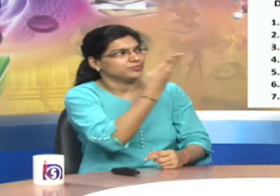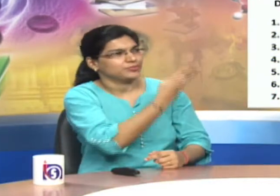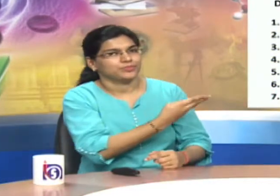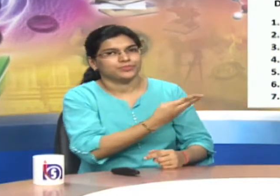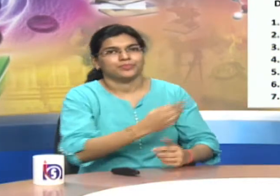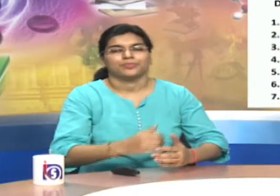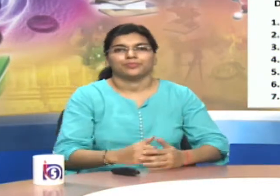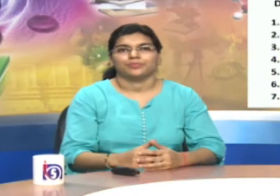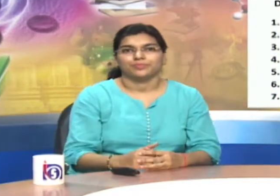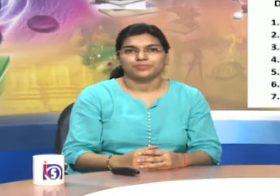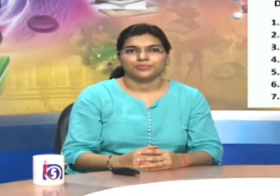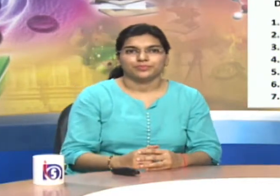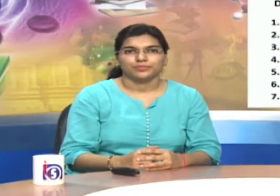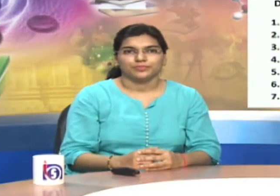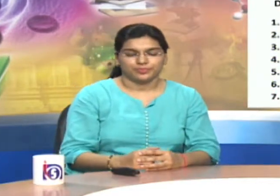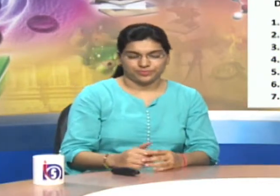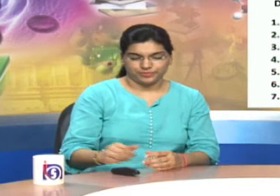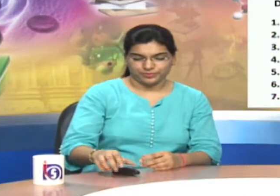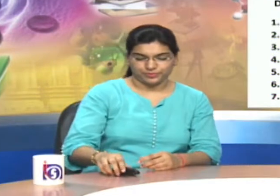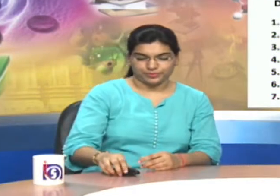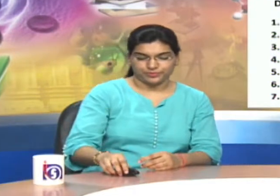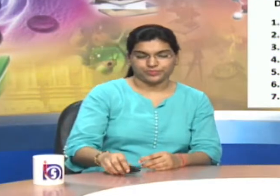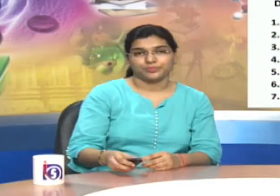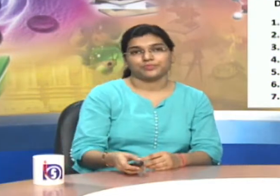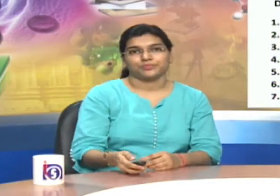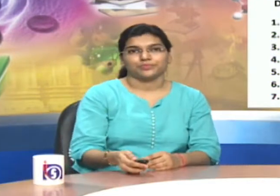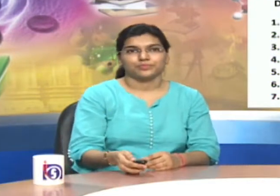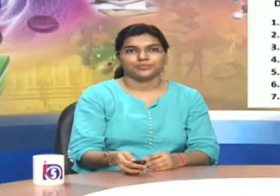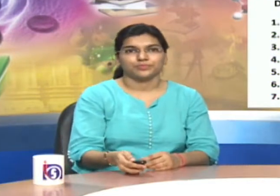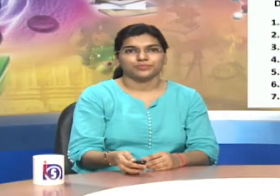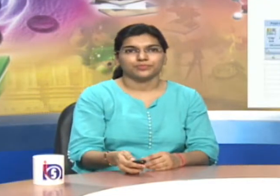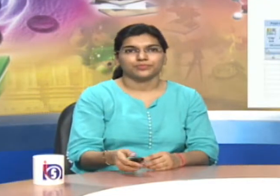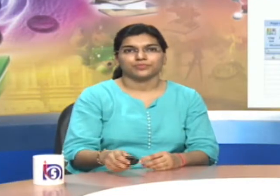In picture when you see, it will be really very easy to understand.